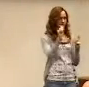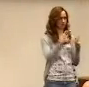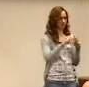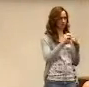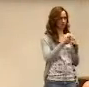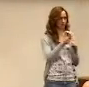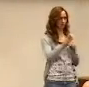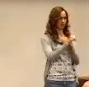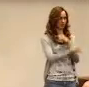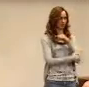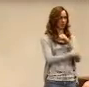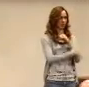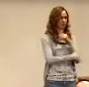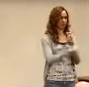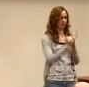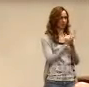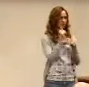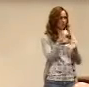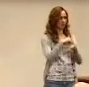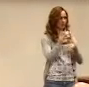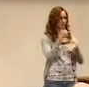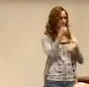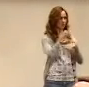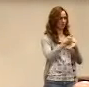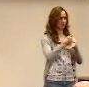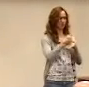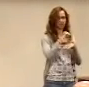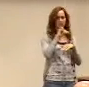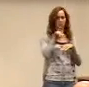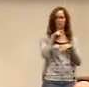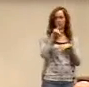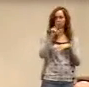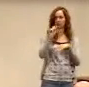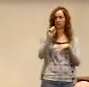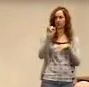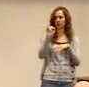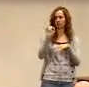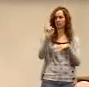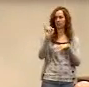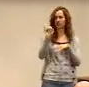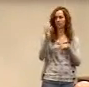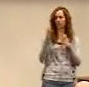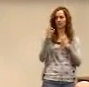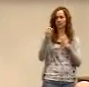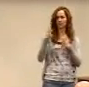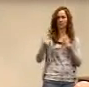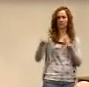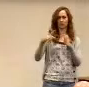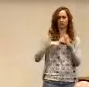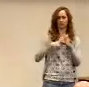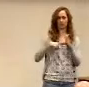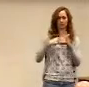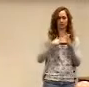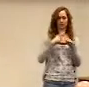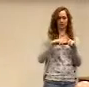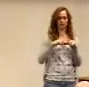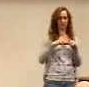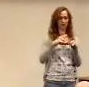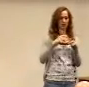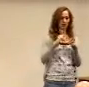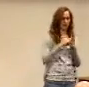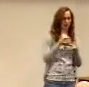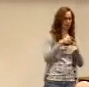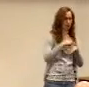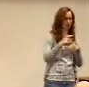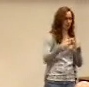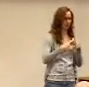country. At the time it was planted, and Justin may need to correct me if I don't get these stats right, but at the time it was the